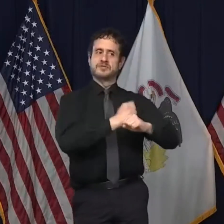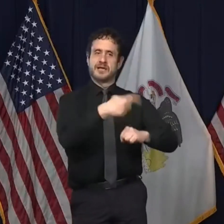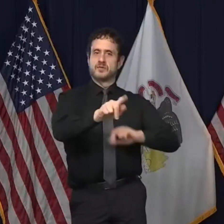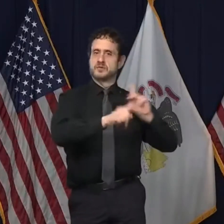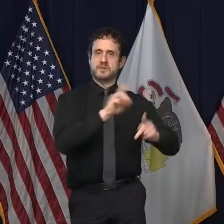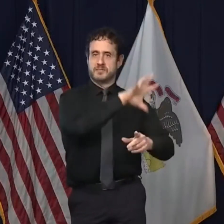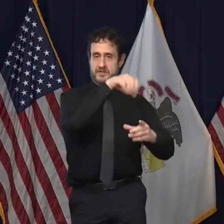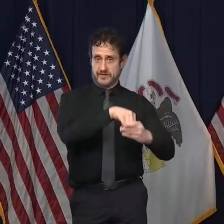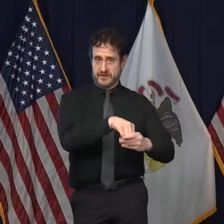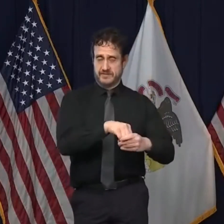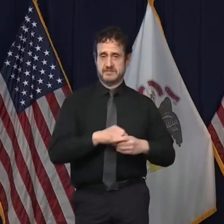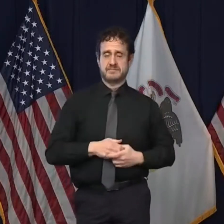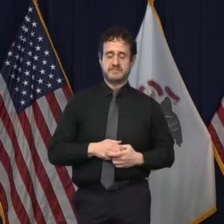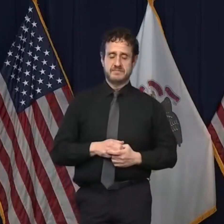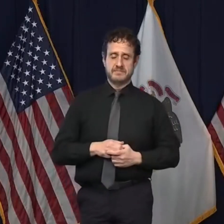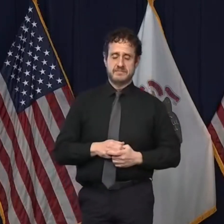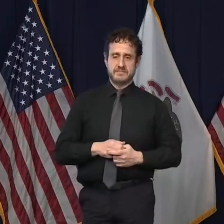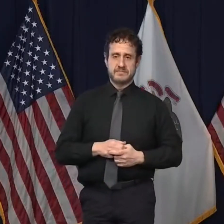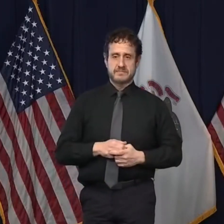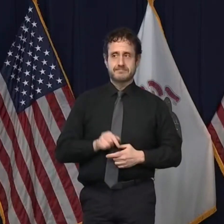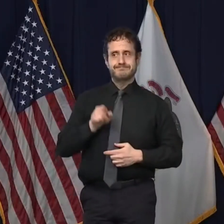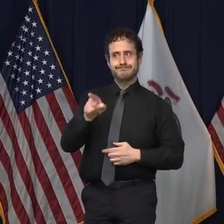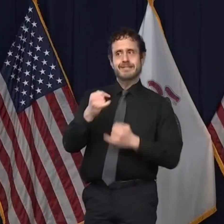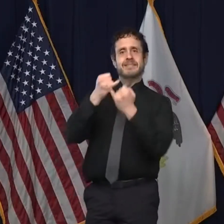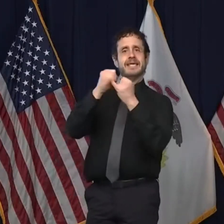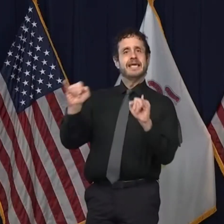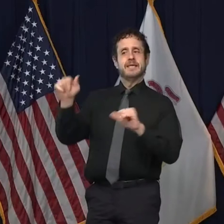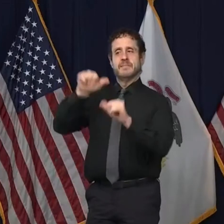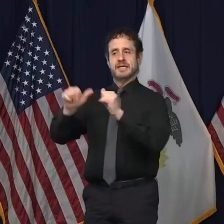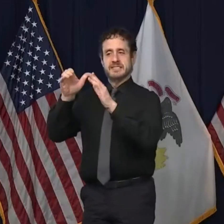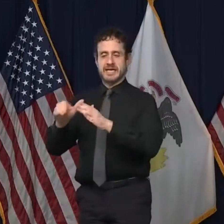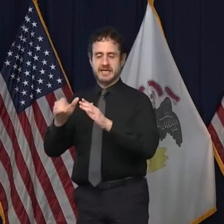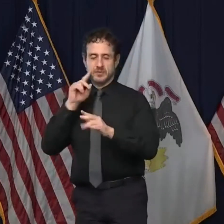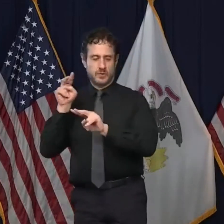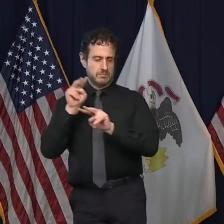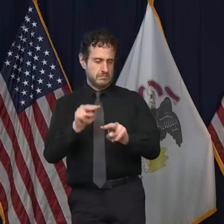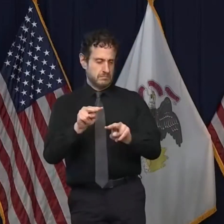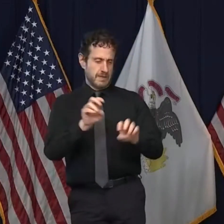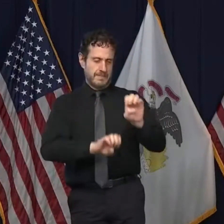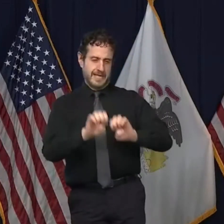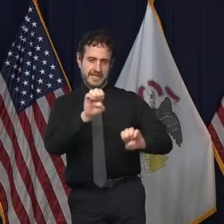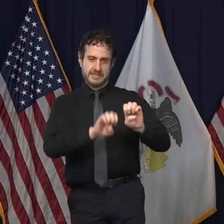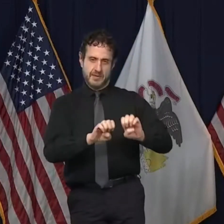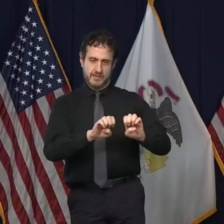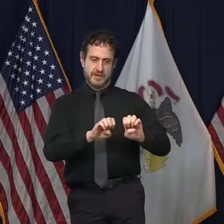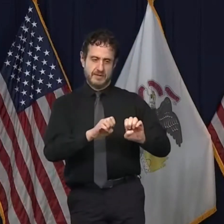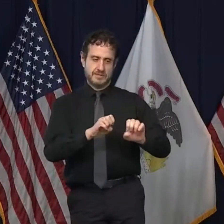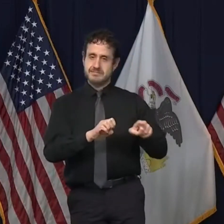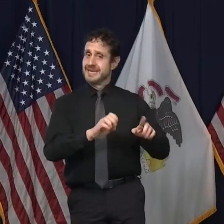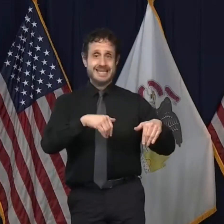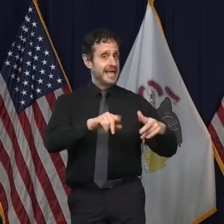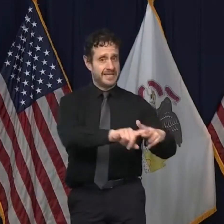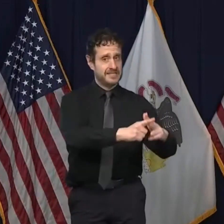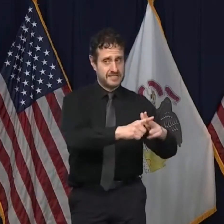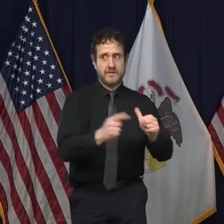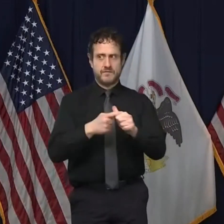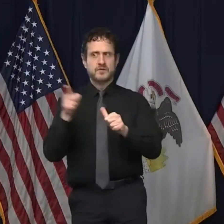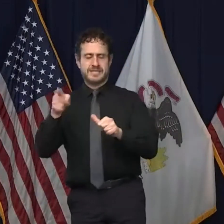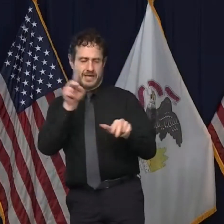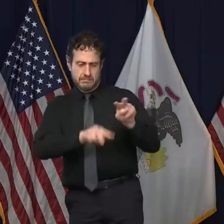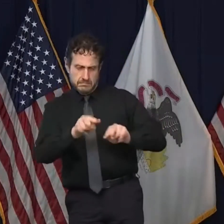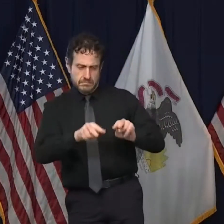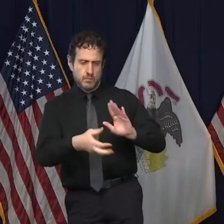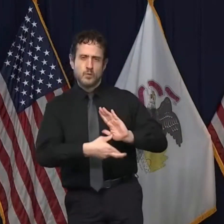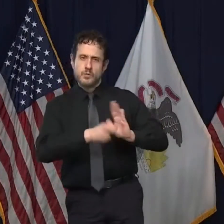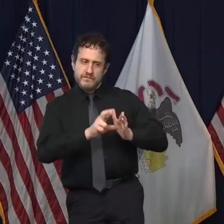participating individuals. These independent scientists review a trial before it begins and periodically as